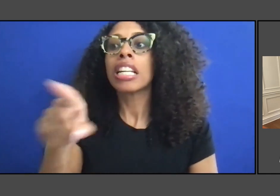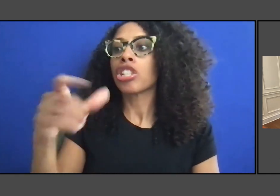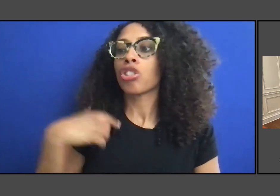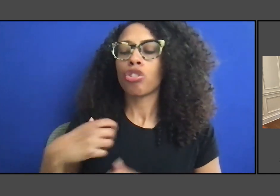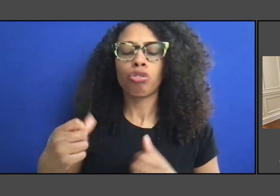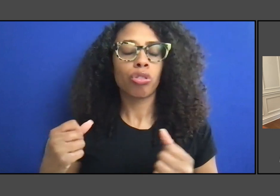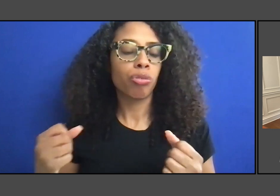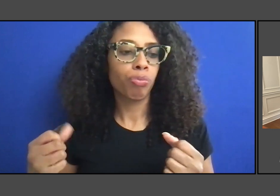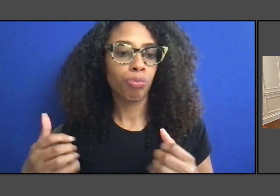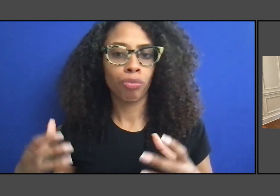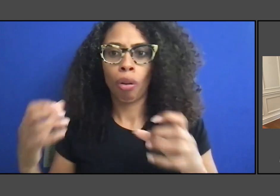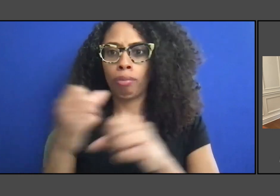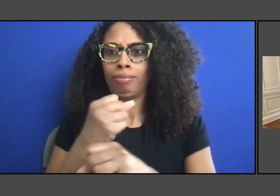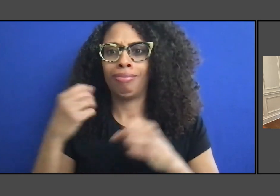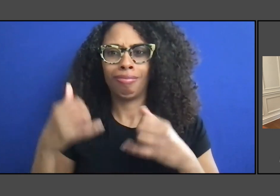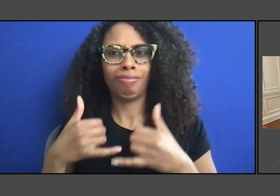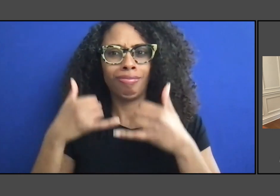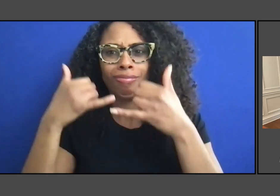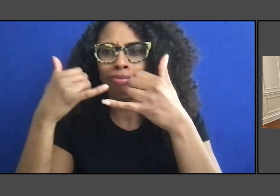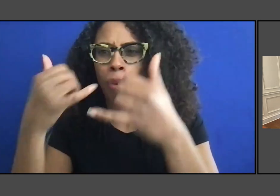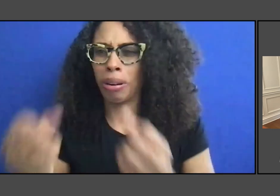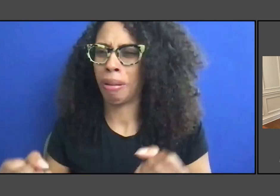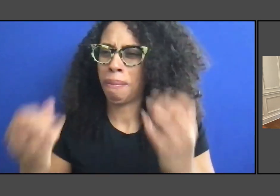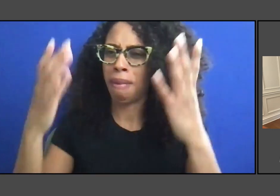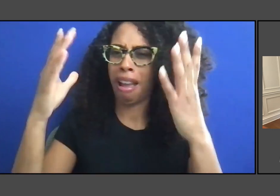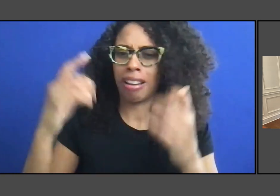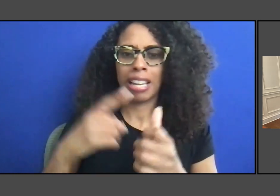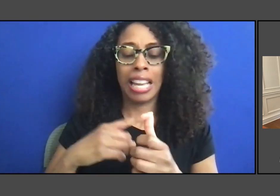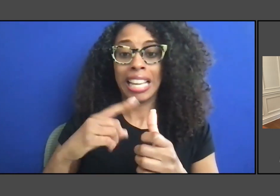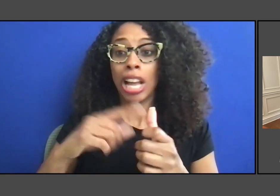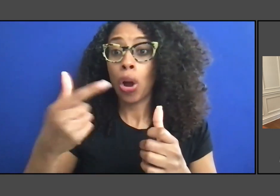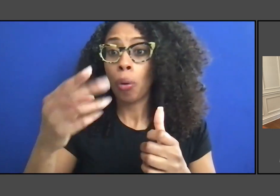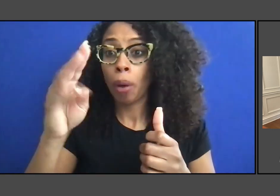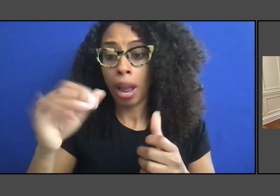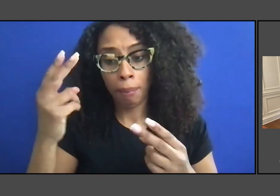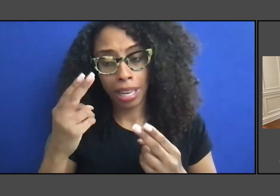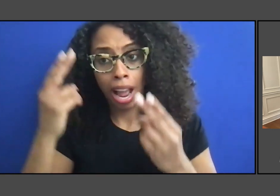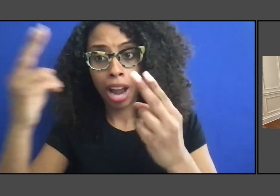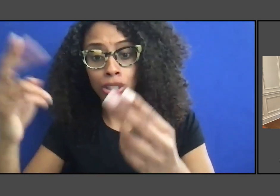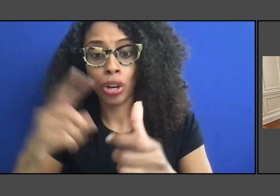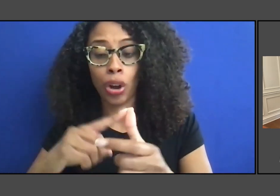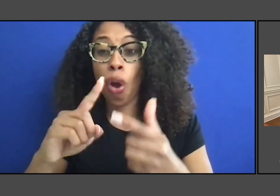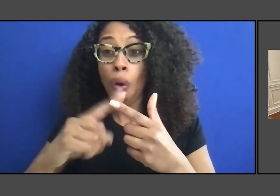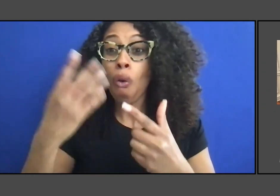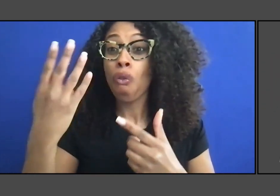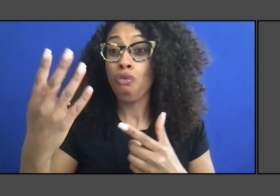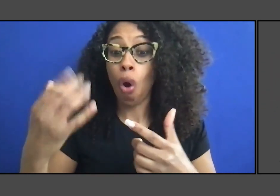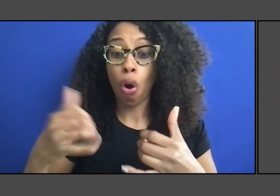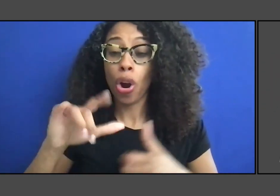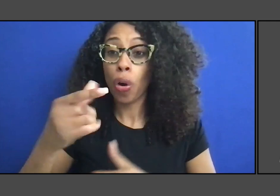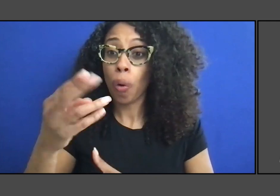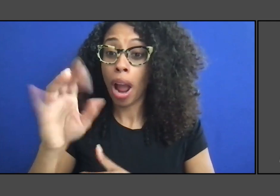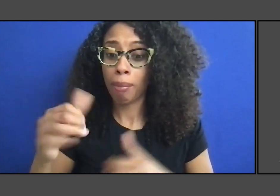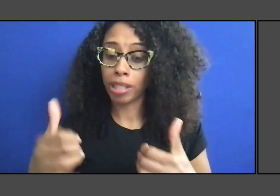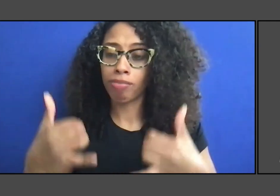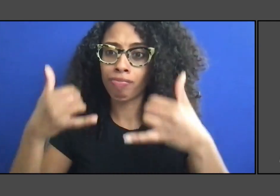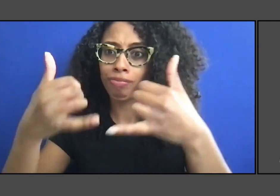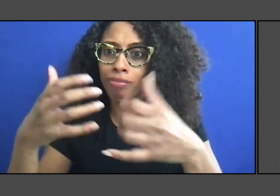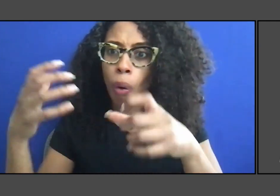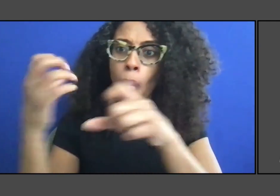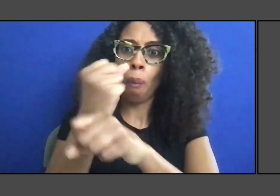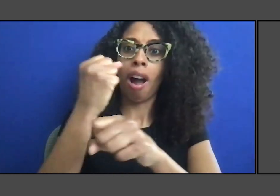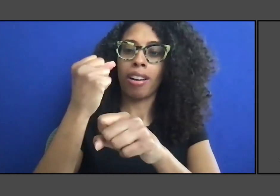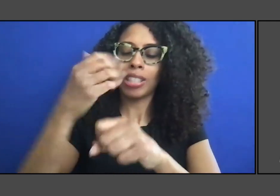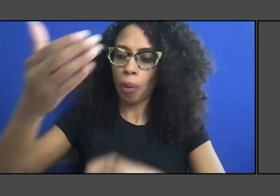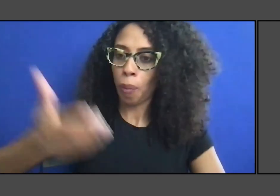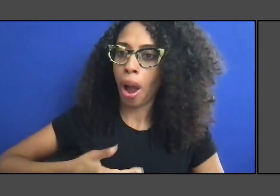Grammy nominations, 4 Grammy Awards. Welcome, Terri Lyne Carrington. Thank you. Maybe you're putting